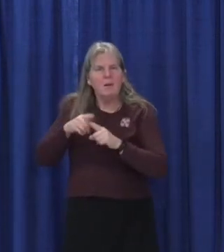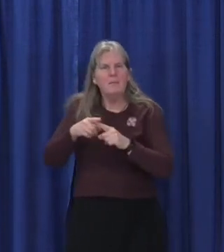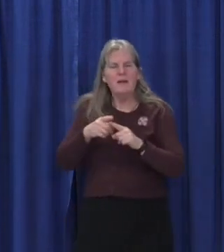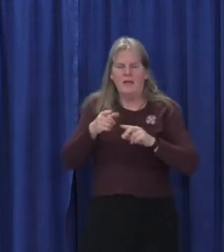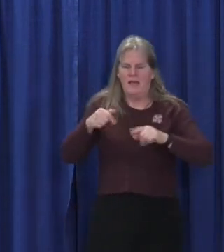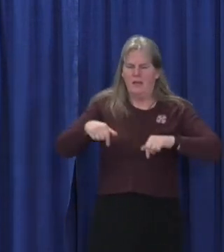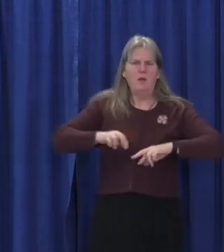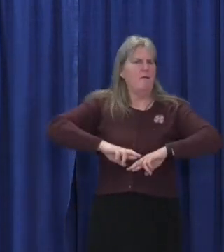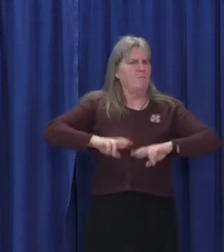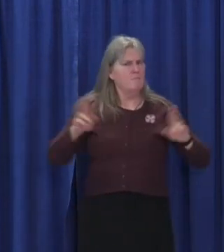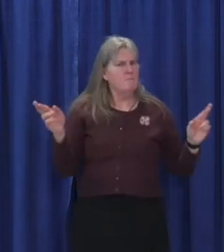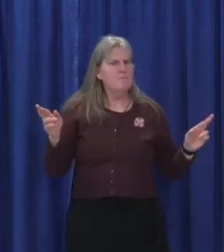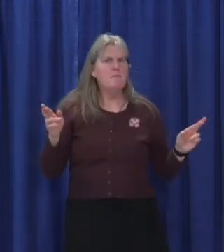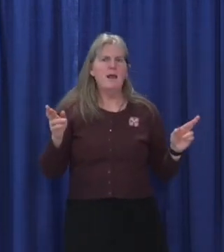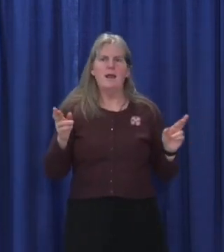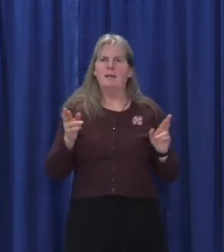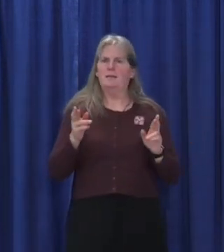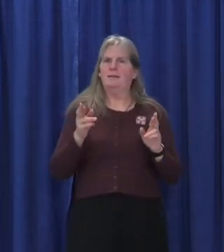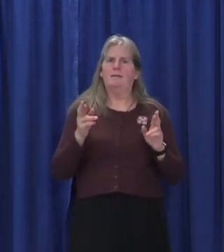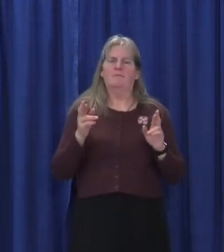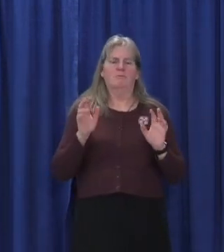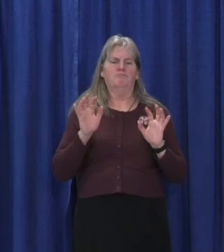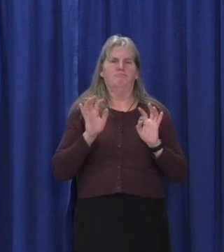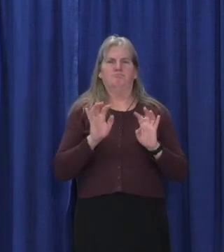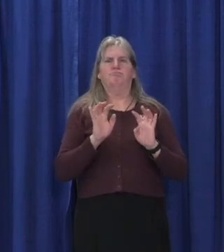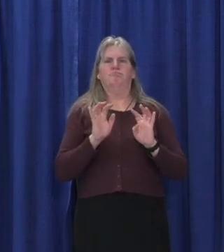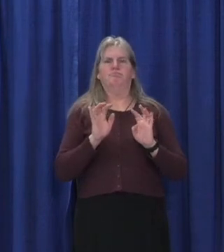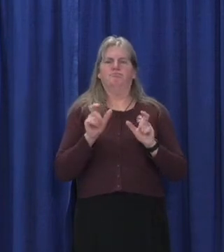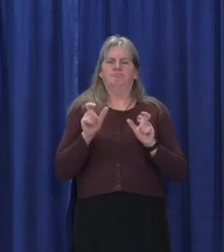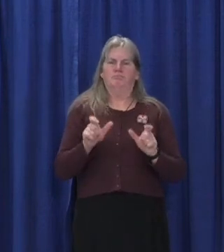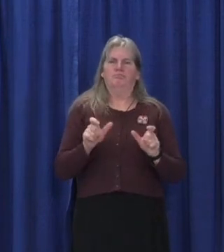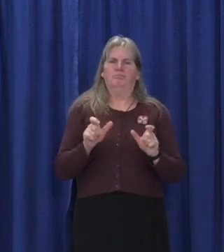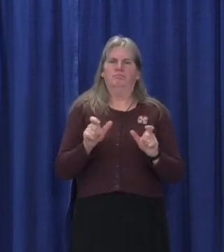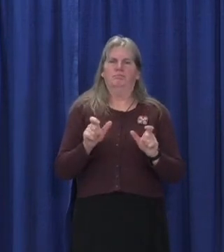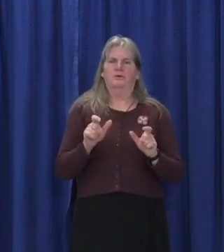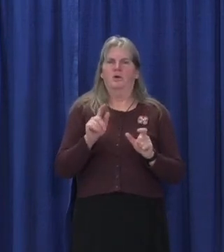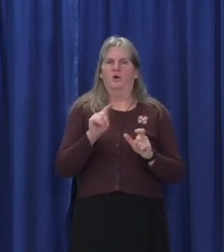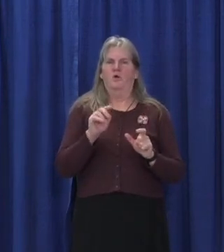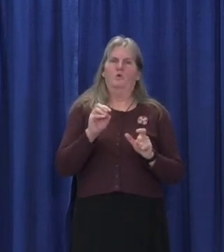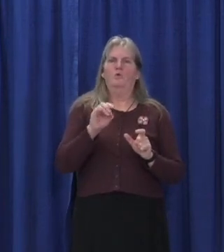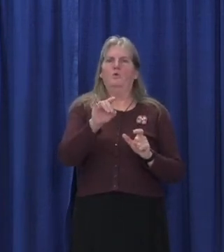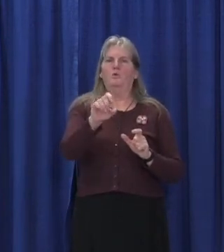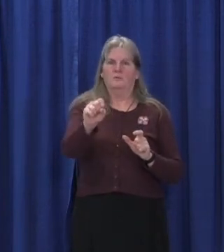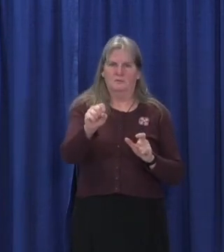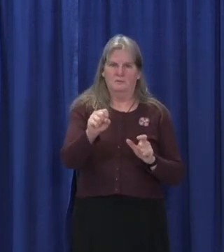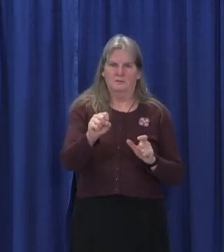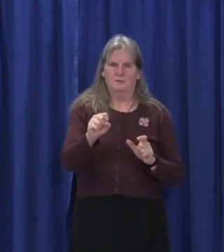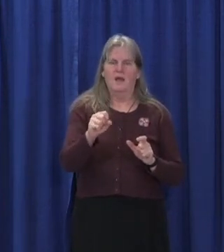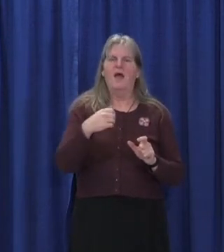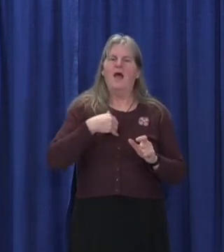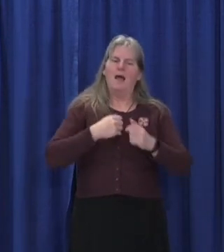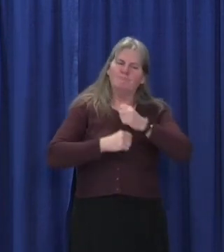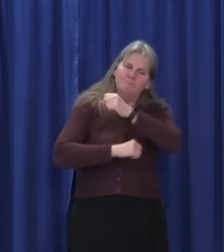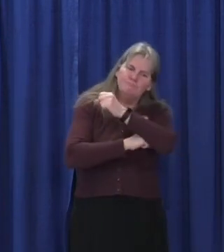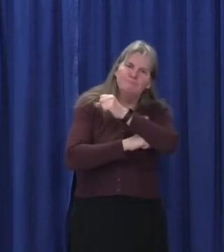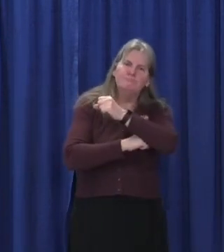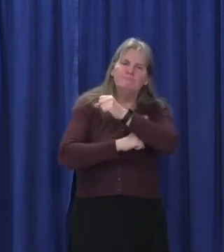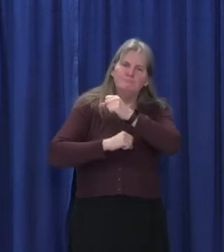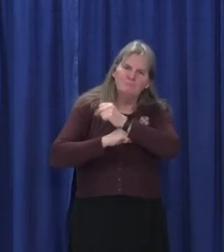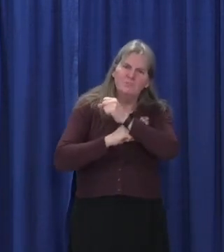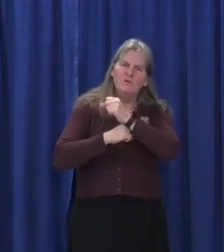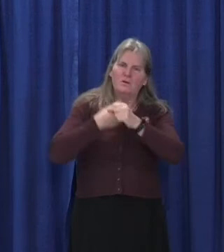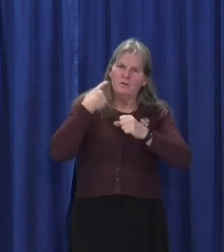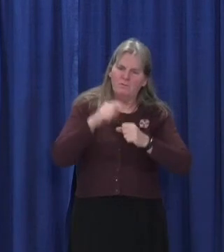in our toolbox. I think if you look at the Forging Ahead document and the pillars, these are the ways that we